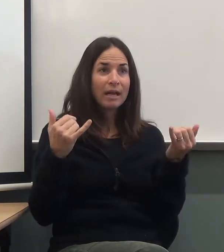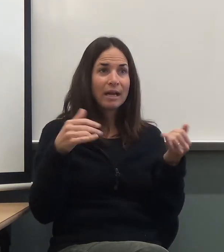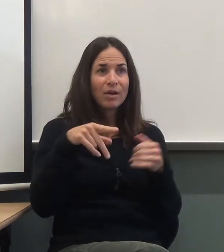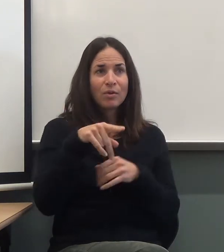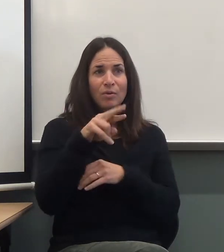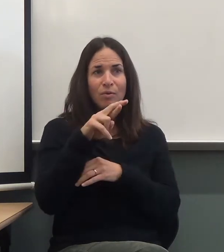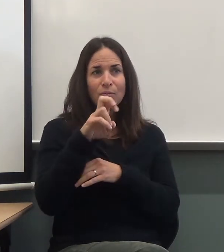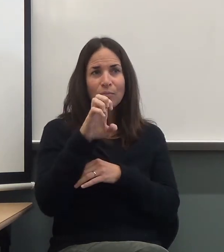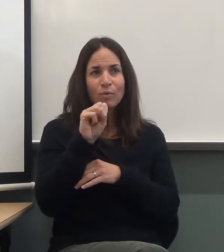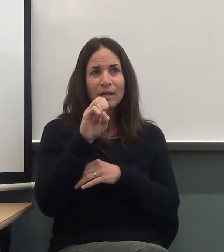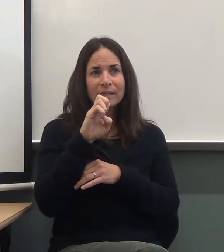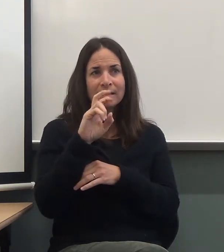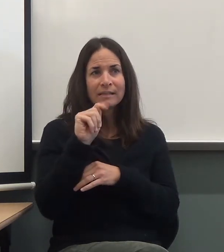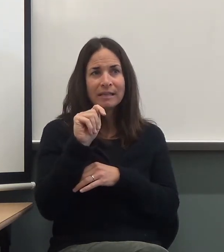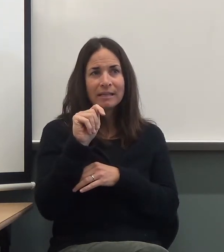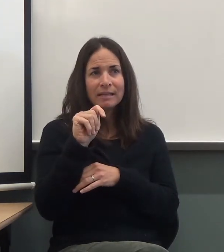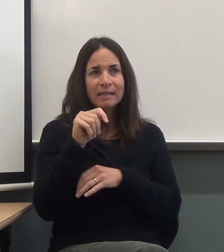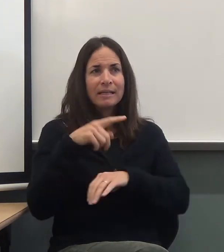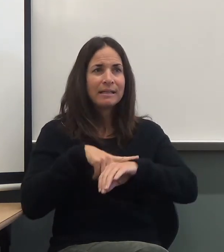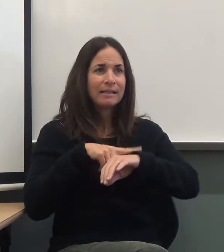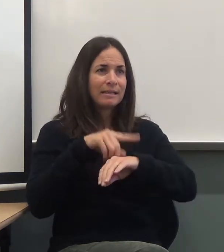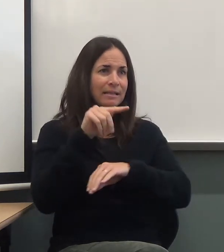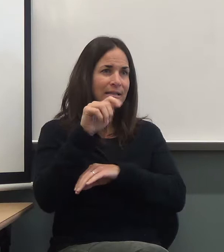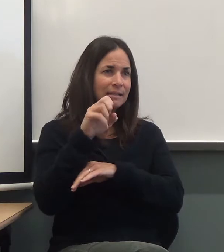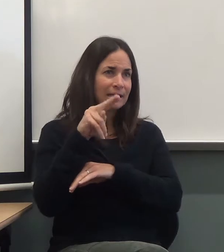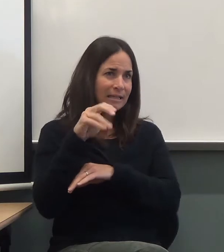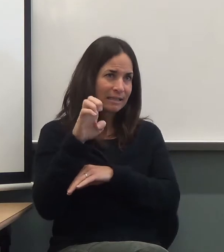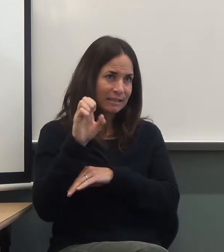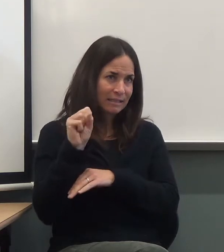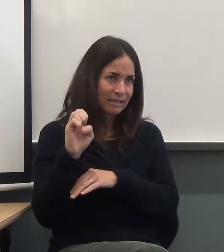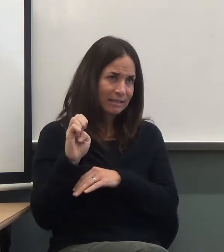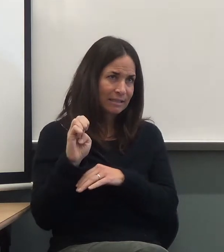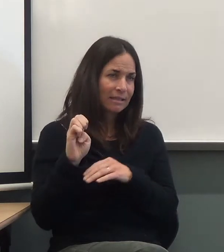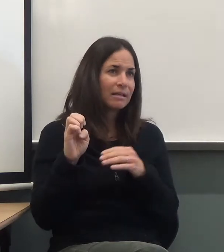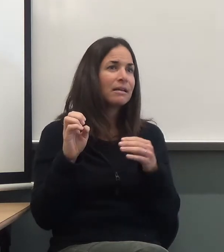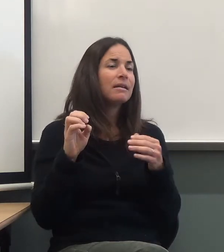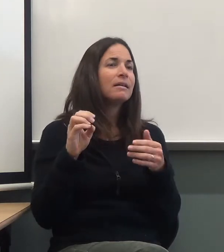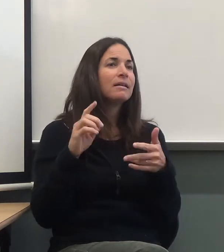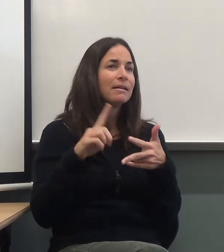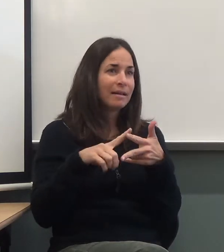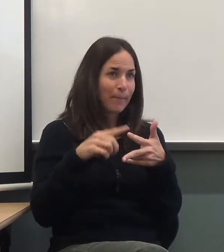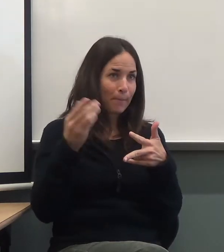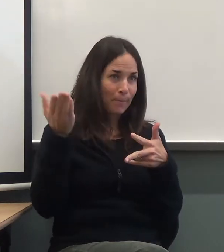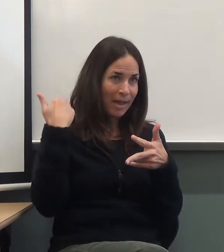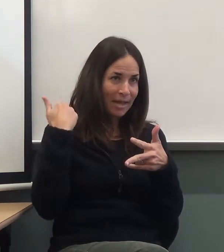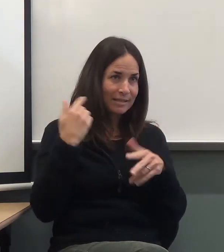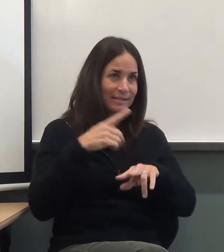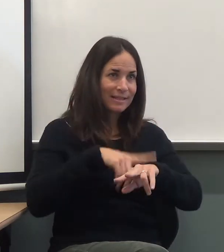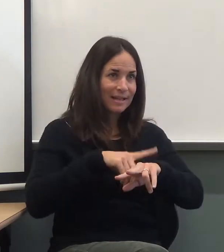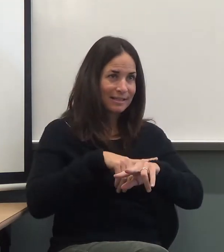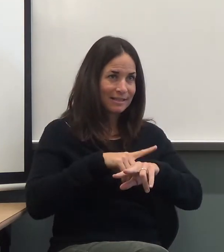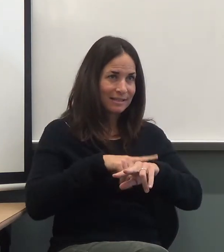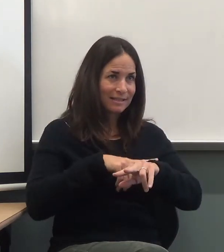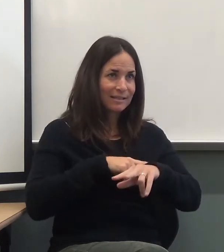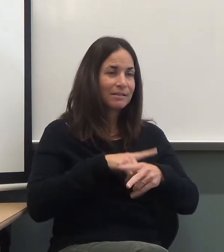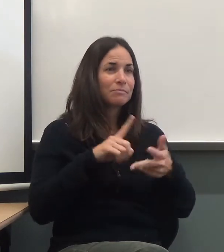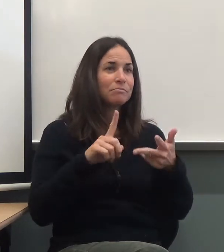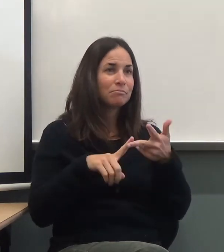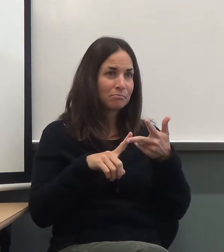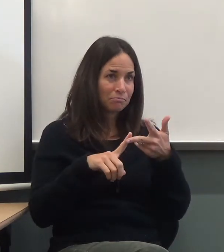go. Future and past. Present. So backwards. Past. That's a little out of line, but that's okay. It